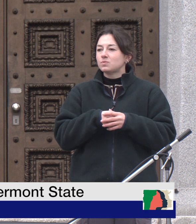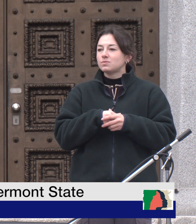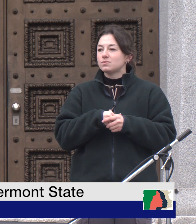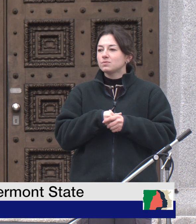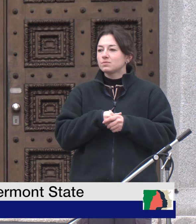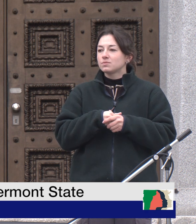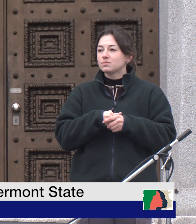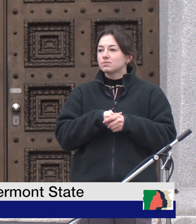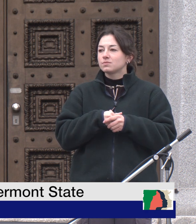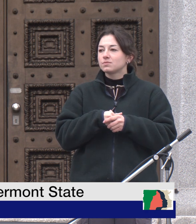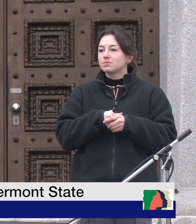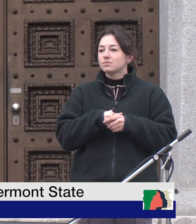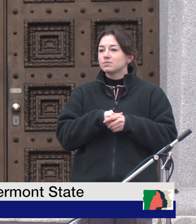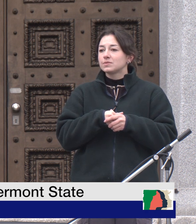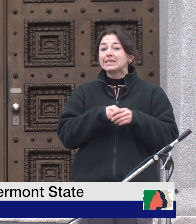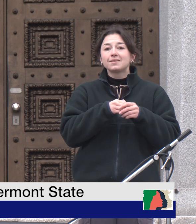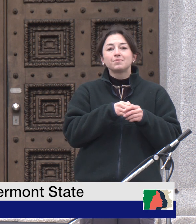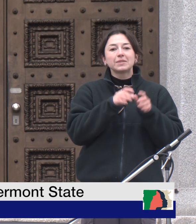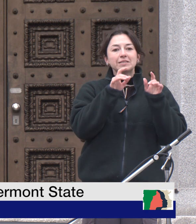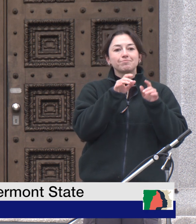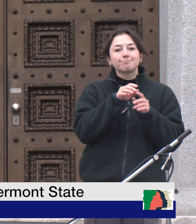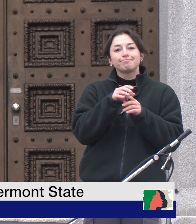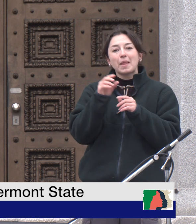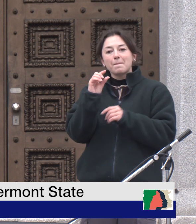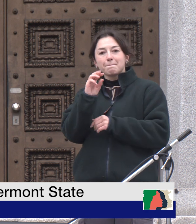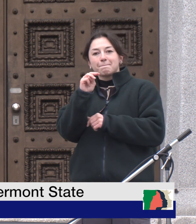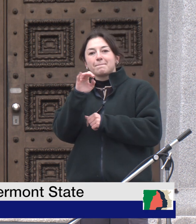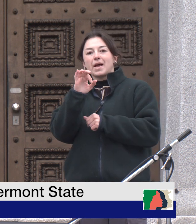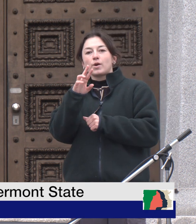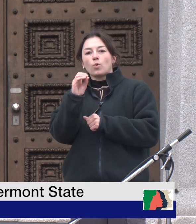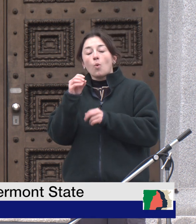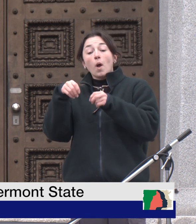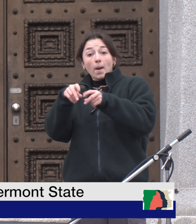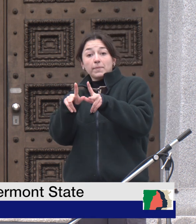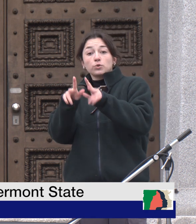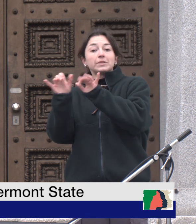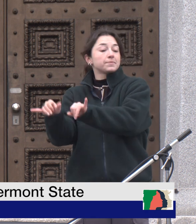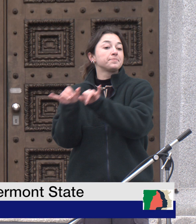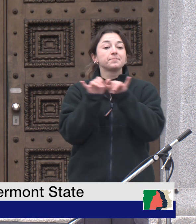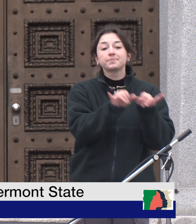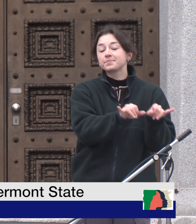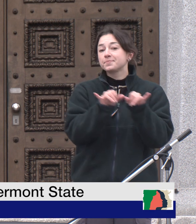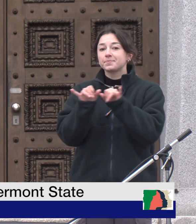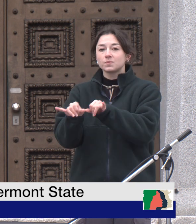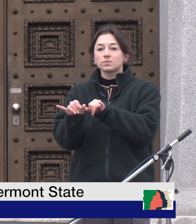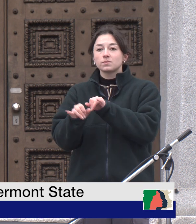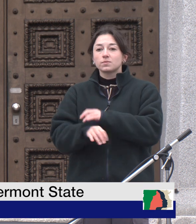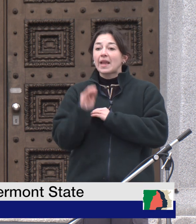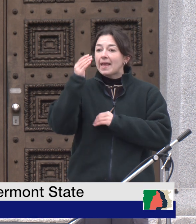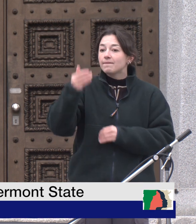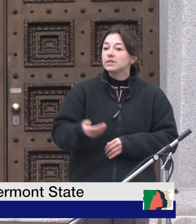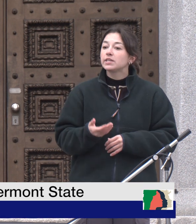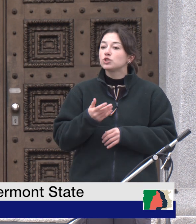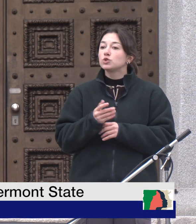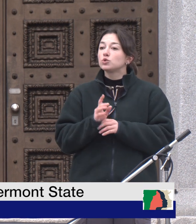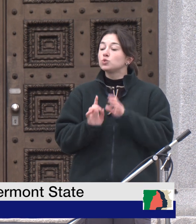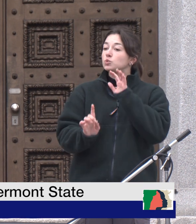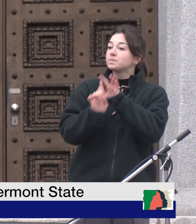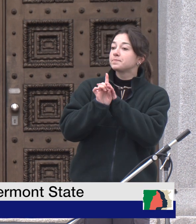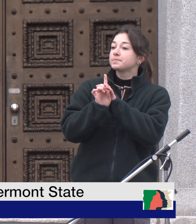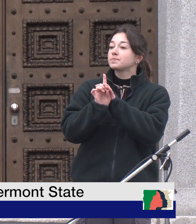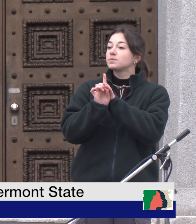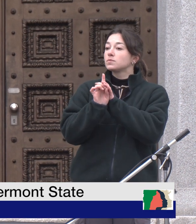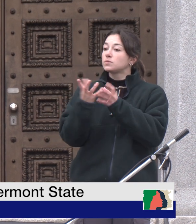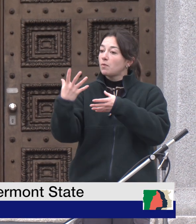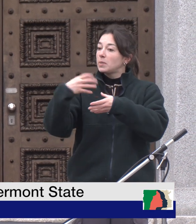true for micro opportunities. Invitations to attend, to participate, to vote,